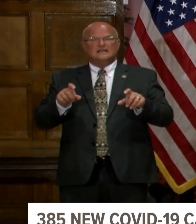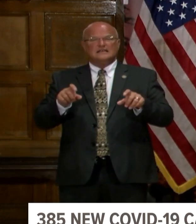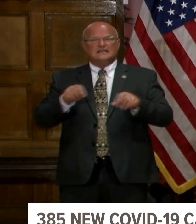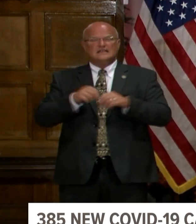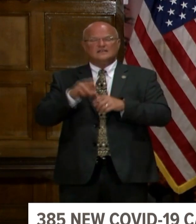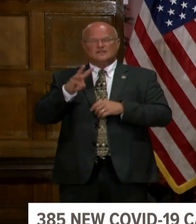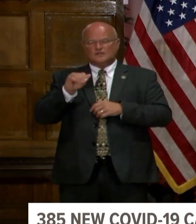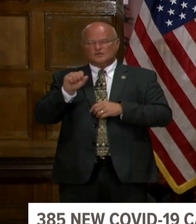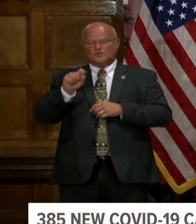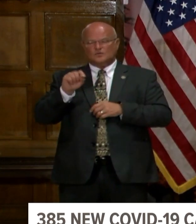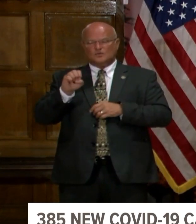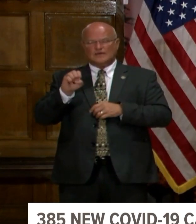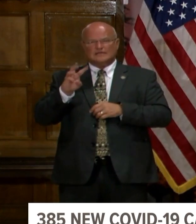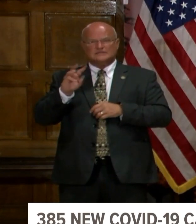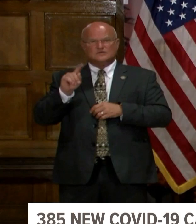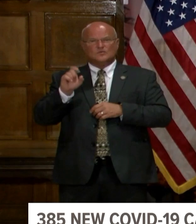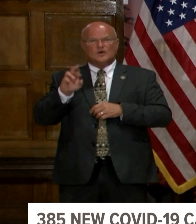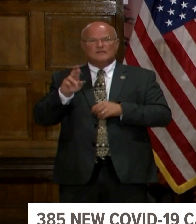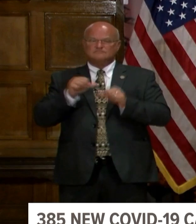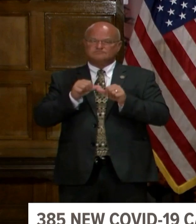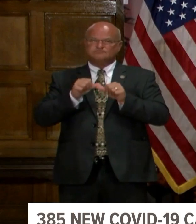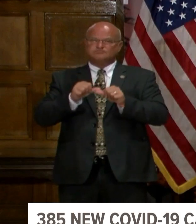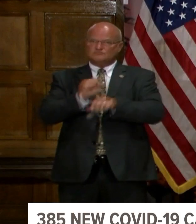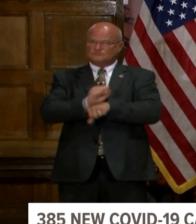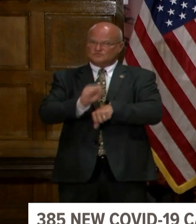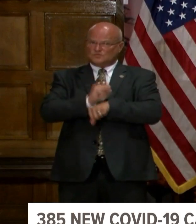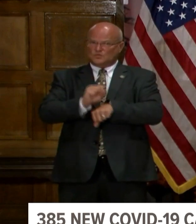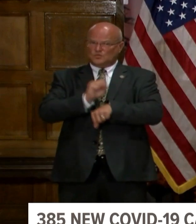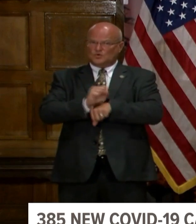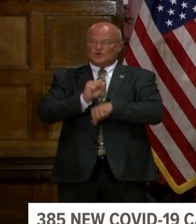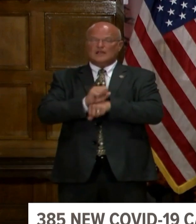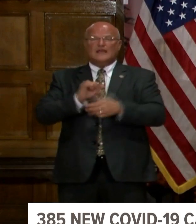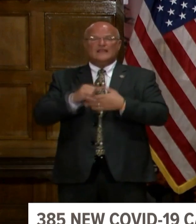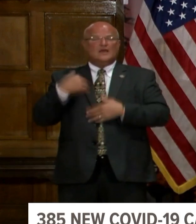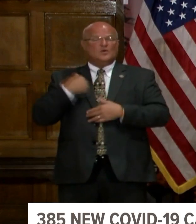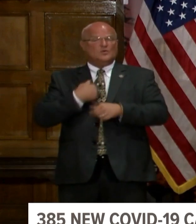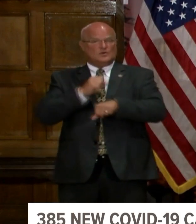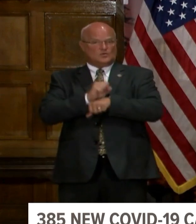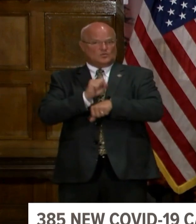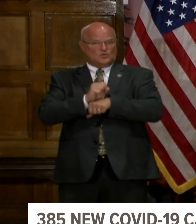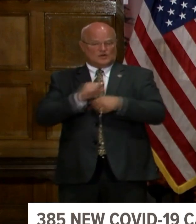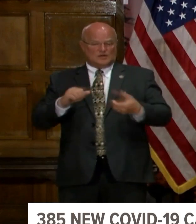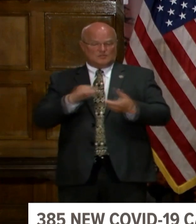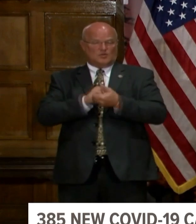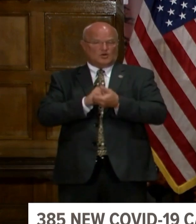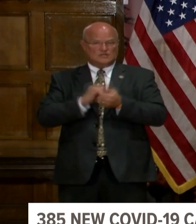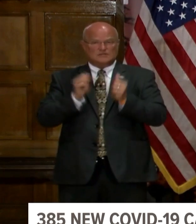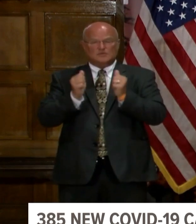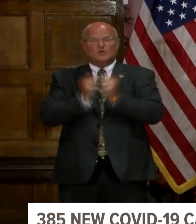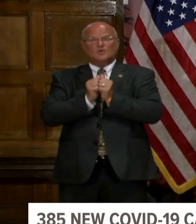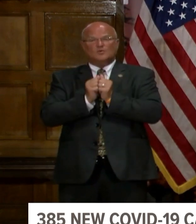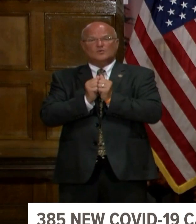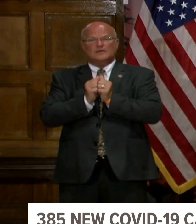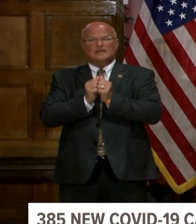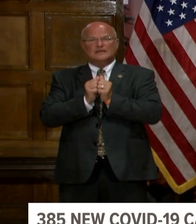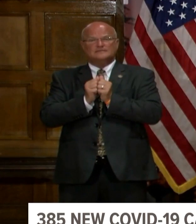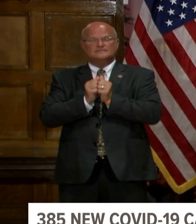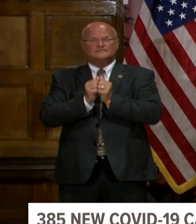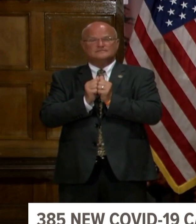in our wastewater plants. So that is an ongoing initiative that we are working in partnership with